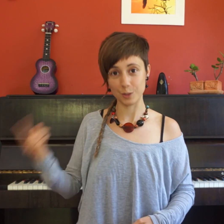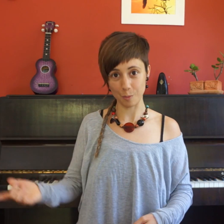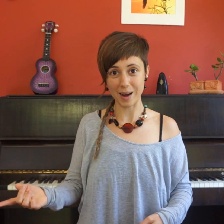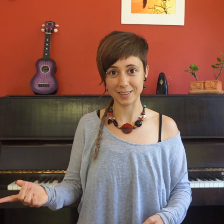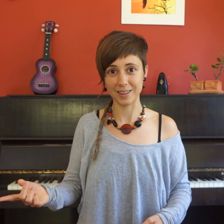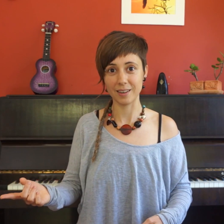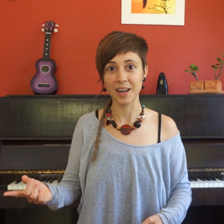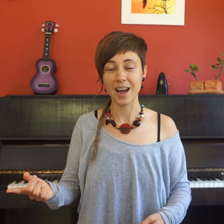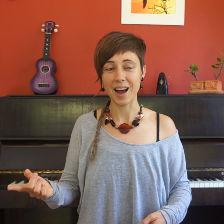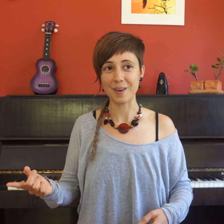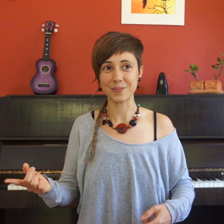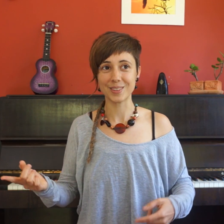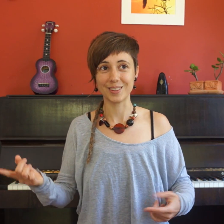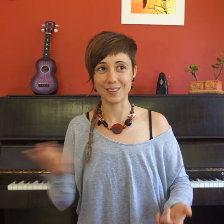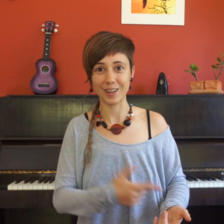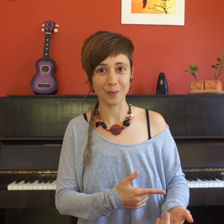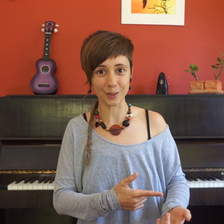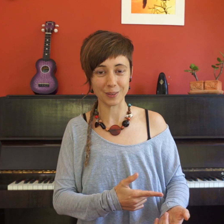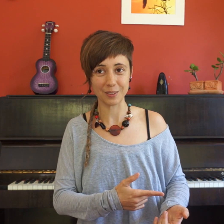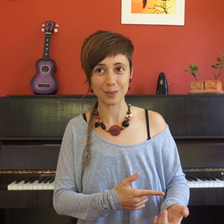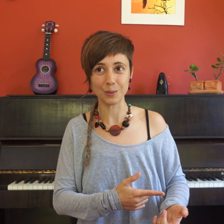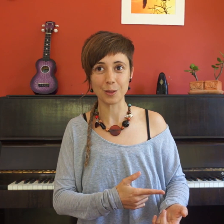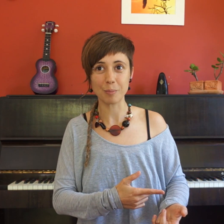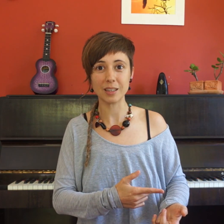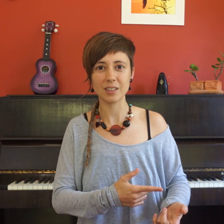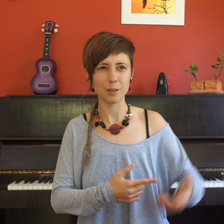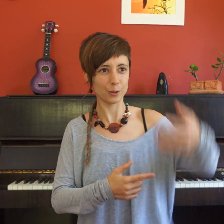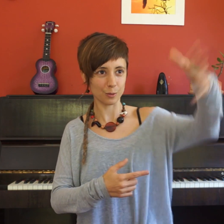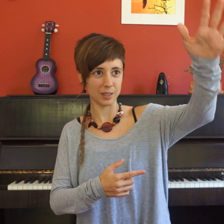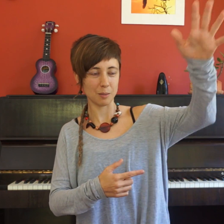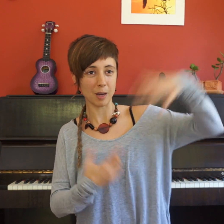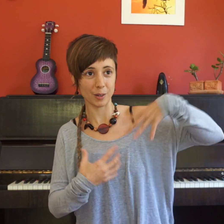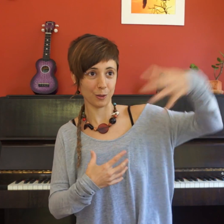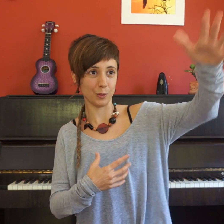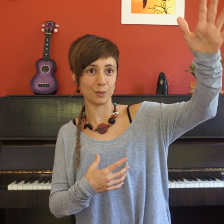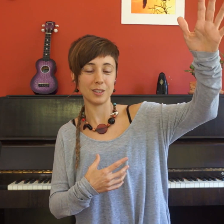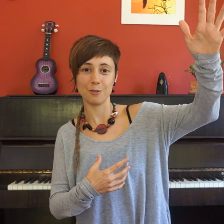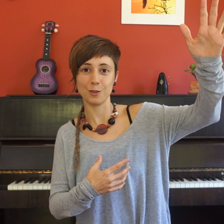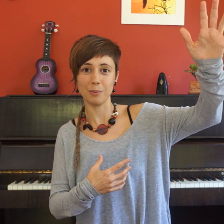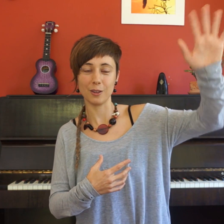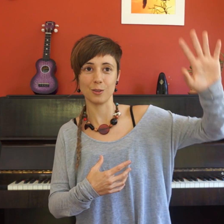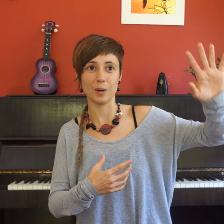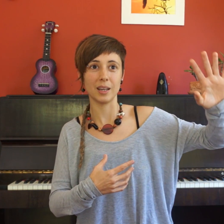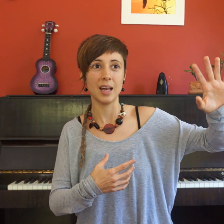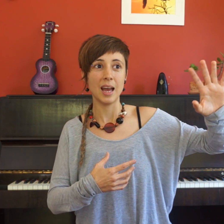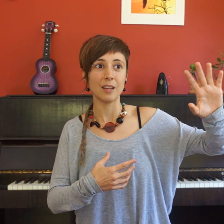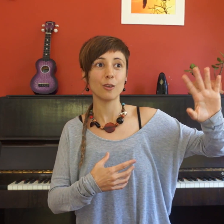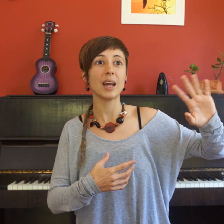with your partner. So the other day we were going to the beach and my partner was already a few meters away. And so I